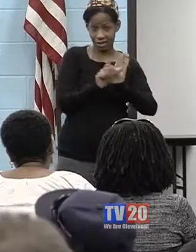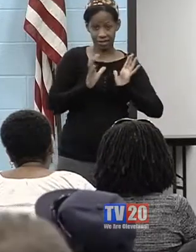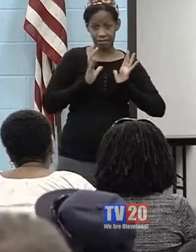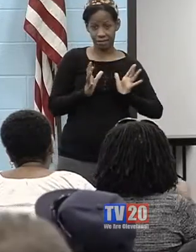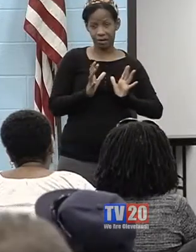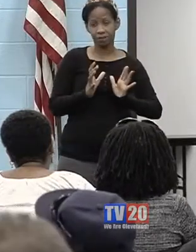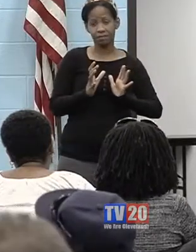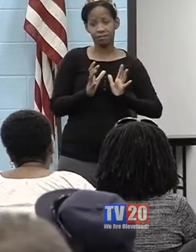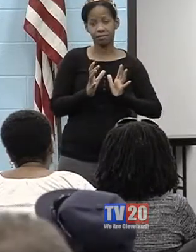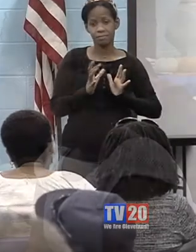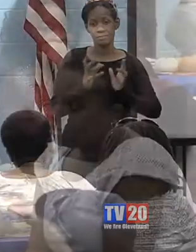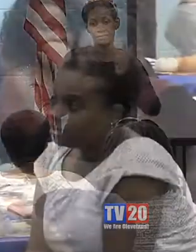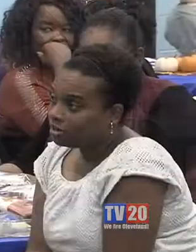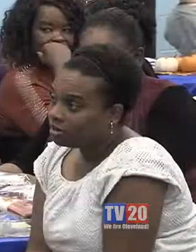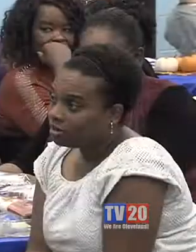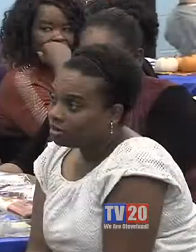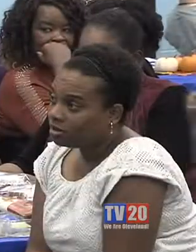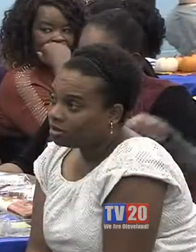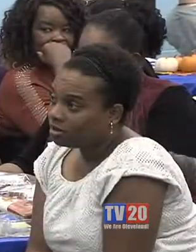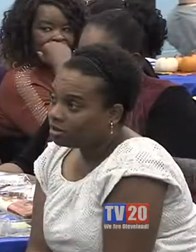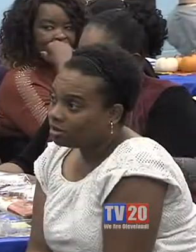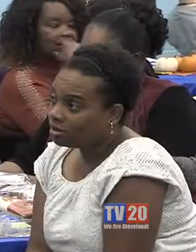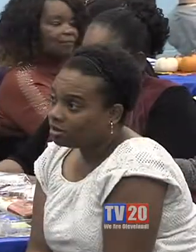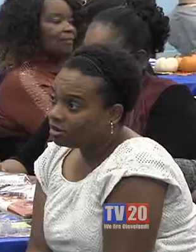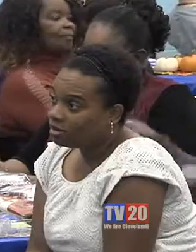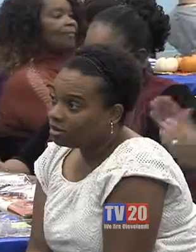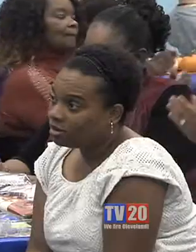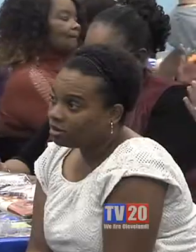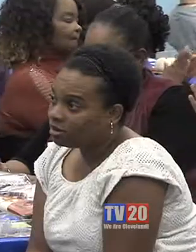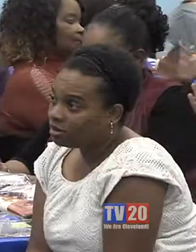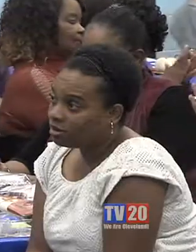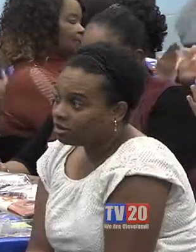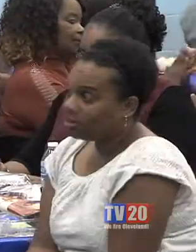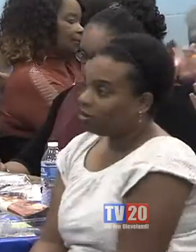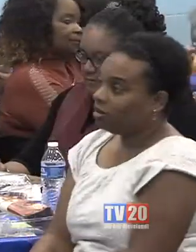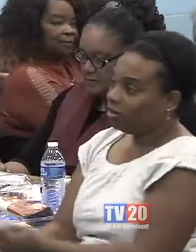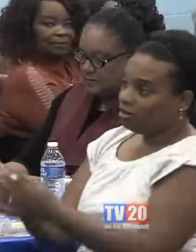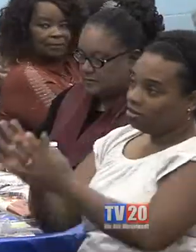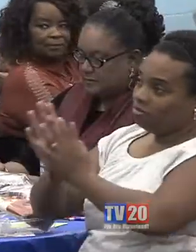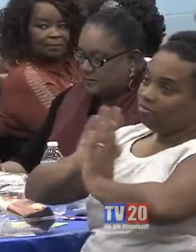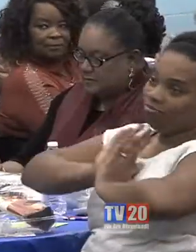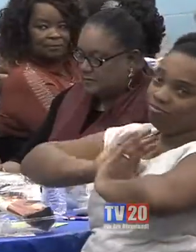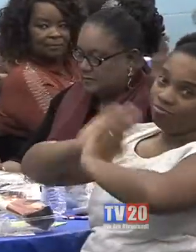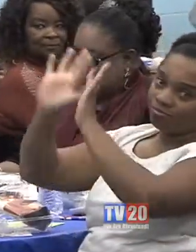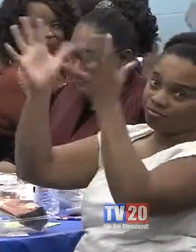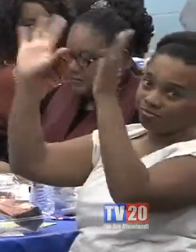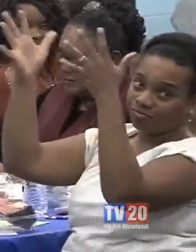but vision rehab will be covered as well. So wish us well. Thank you.